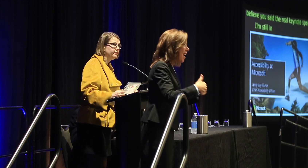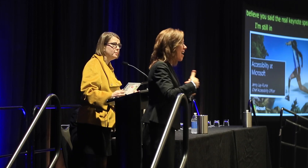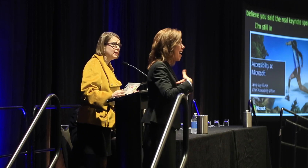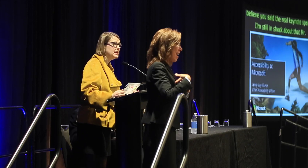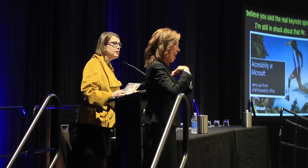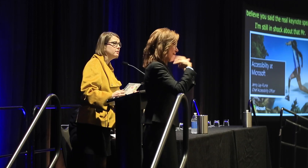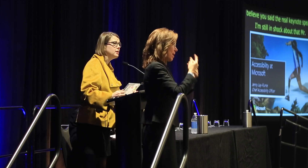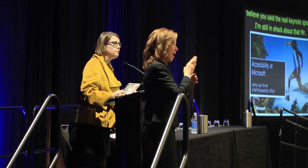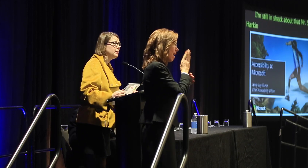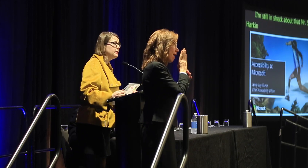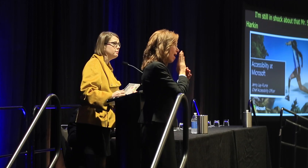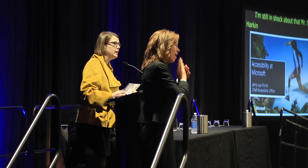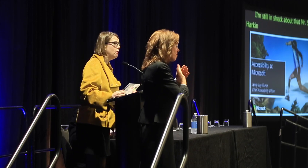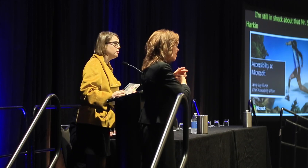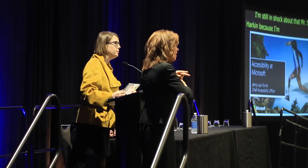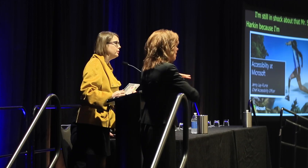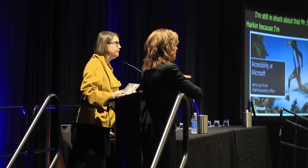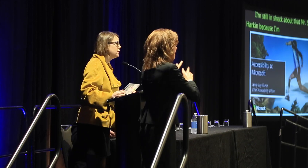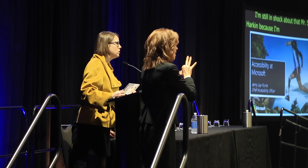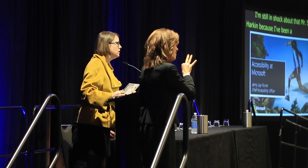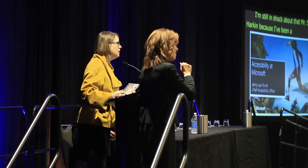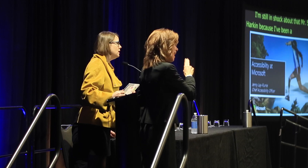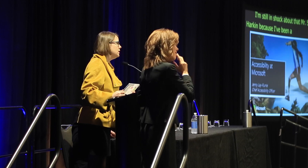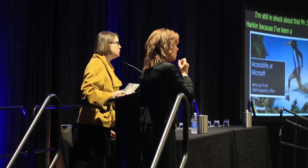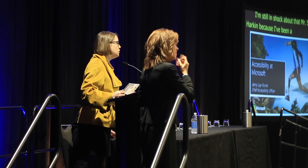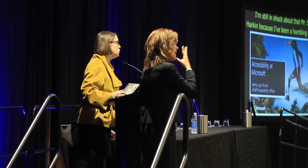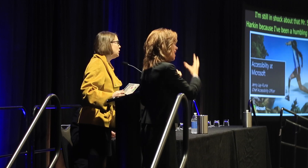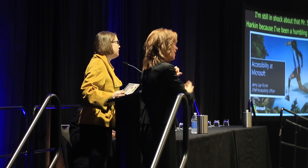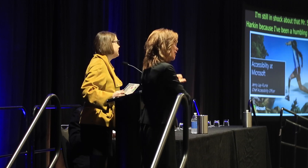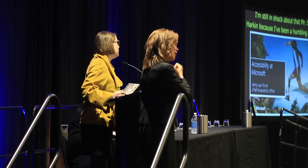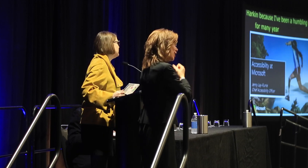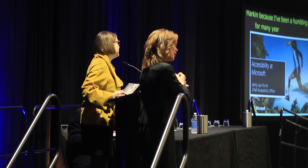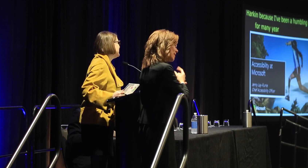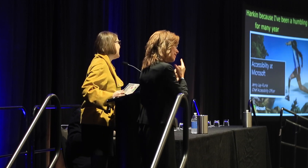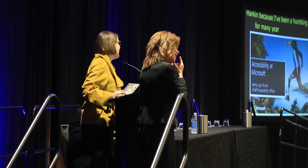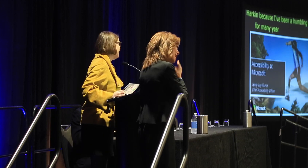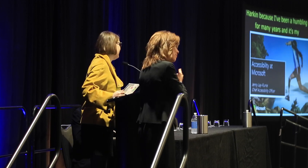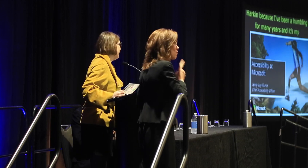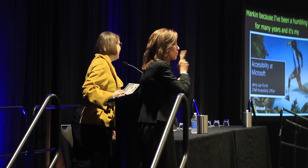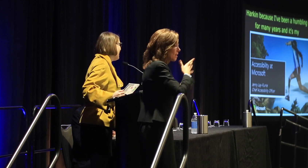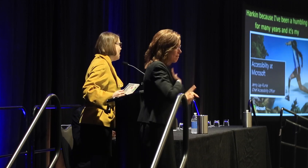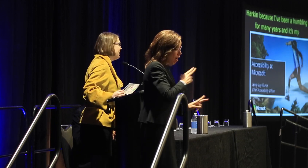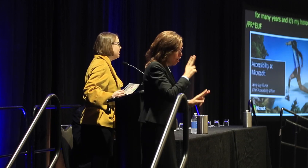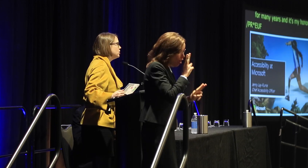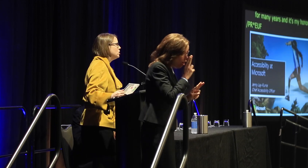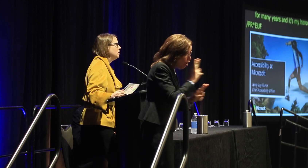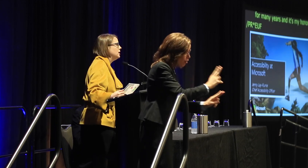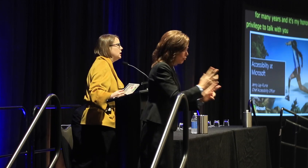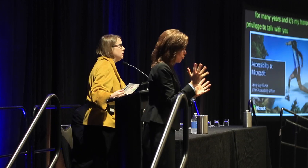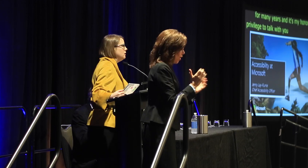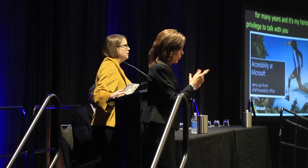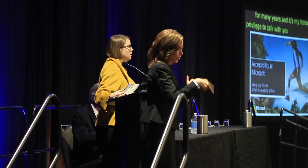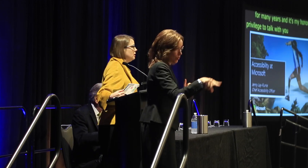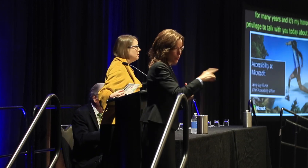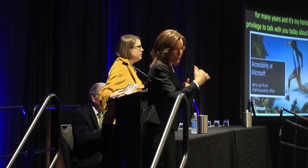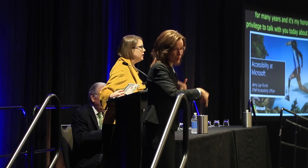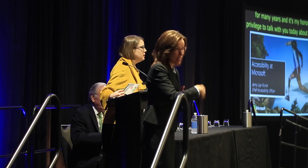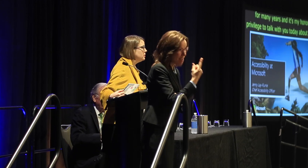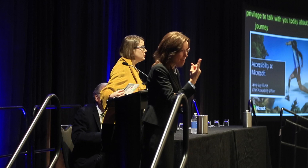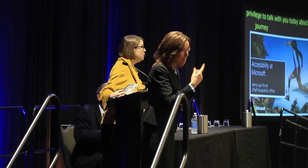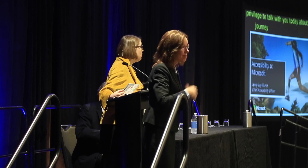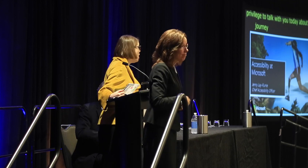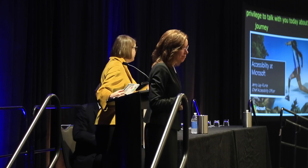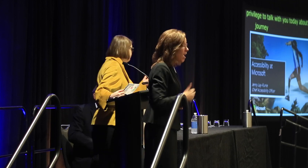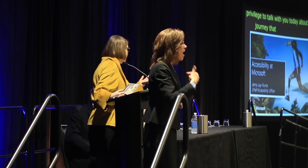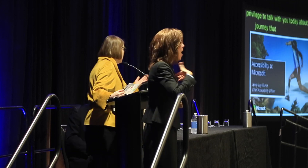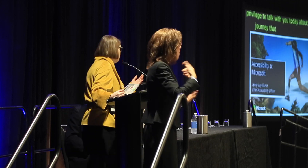humbling fan for many years, and it really is my honor and privilege to talk with you today about a journey